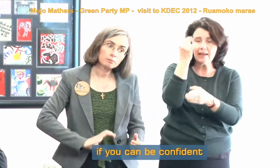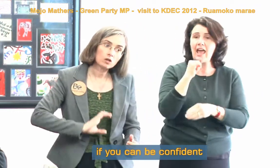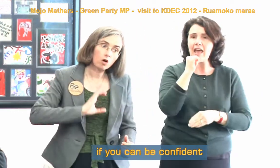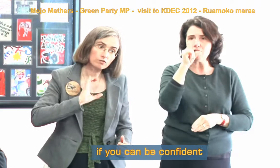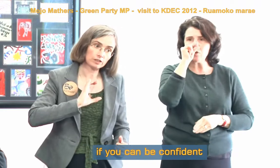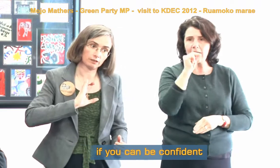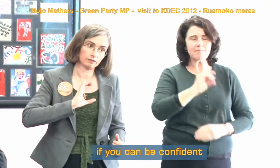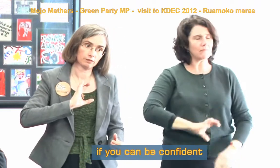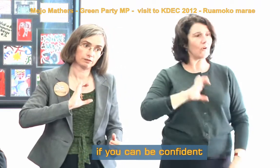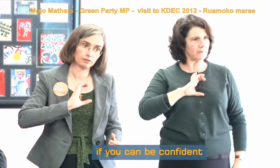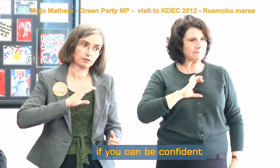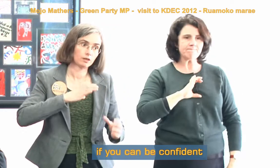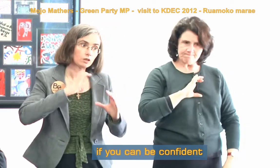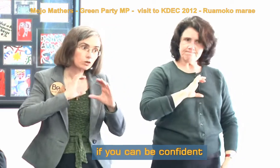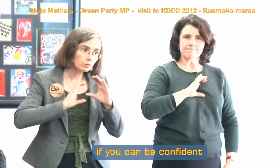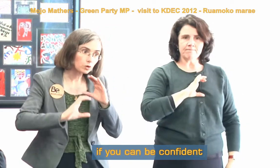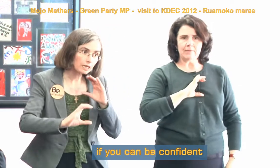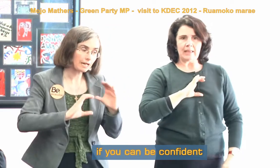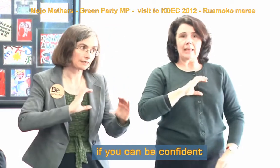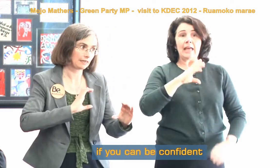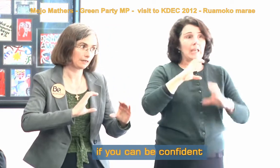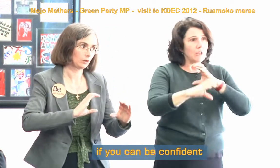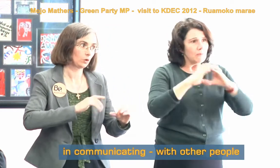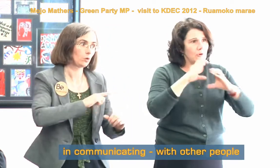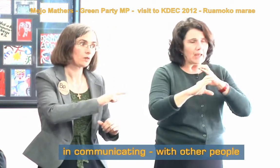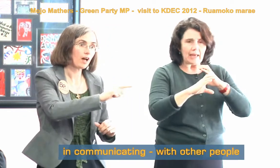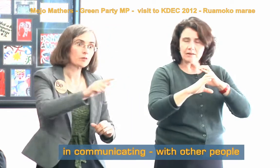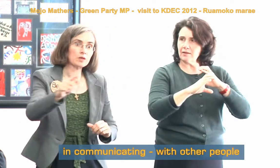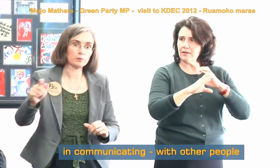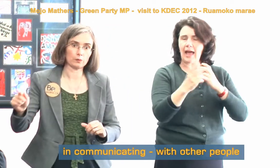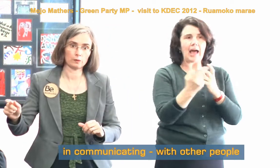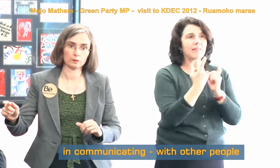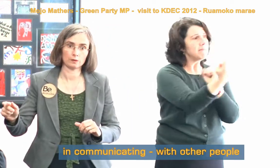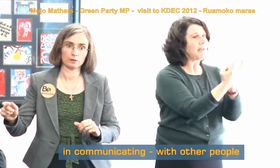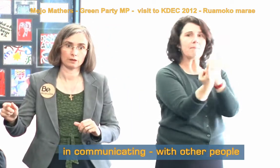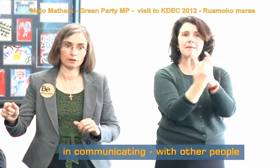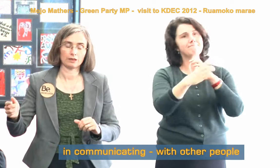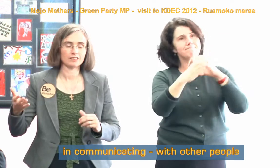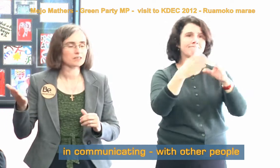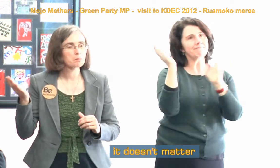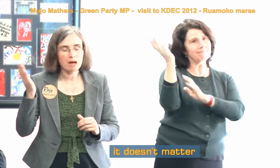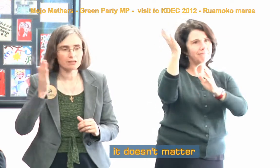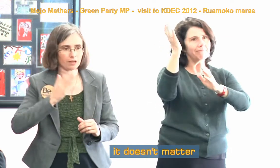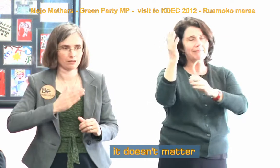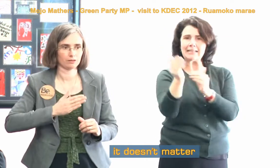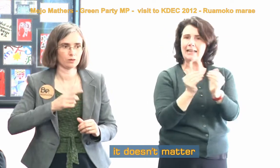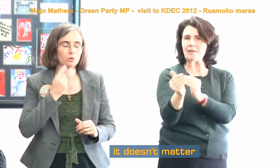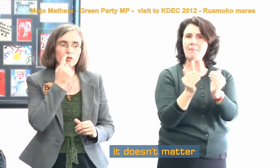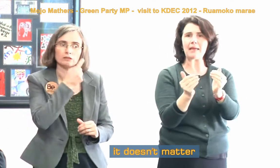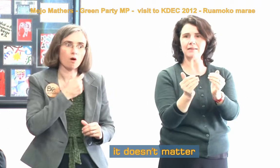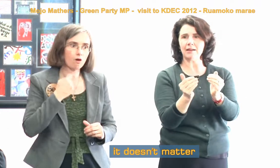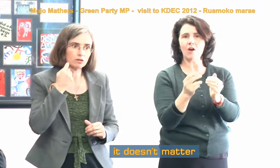if you can be confident in communicating with other people, it doesn't matter.